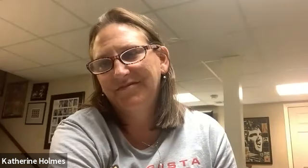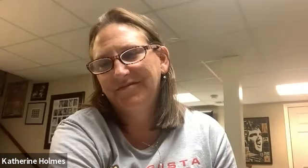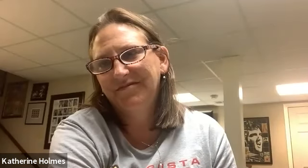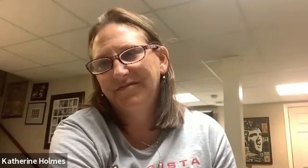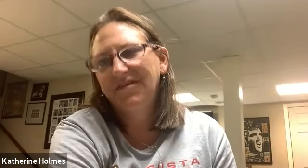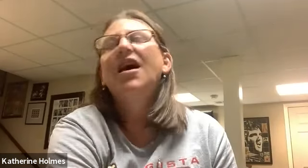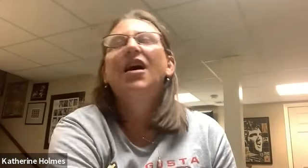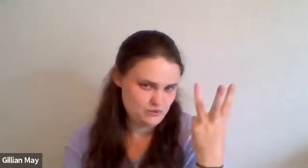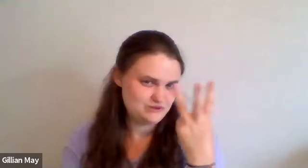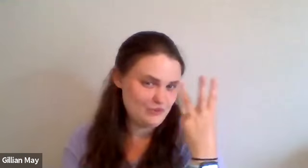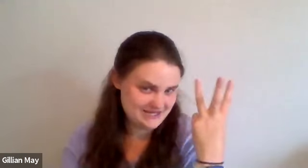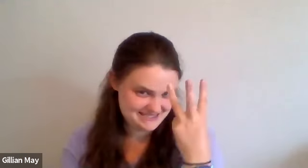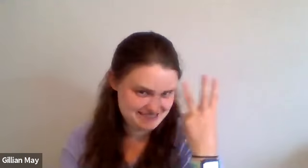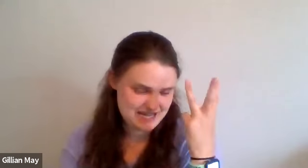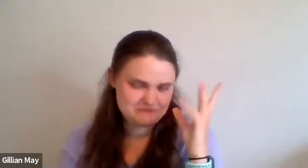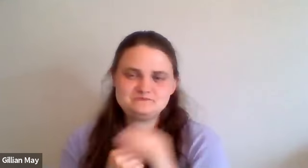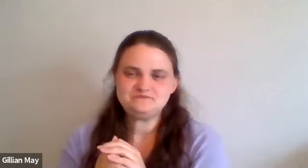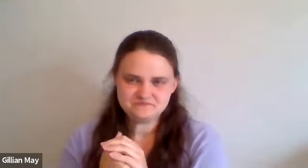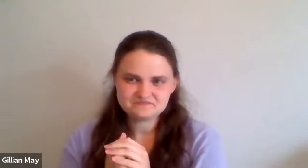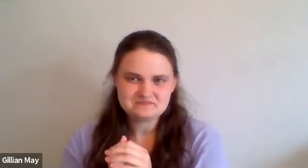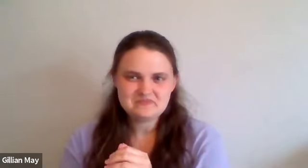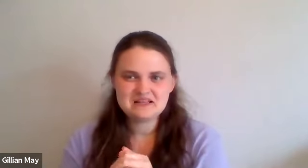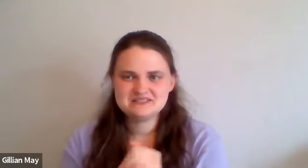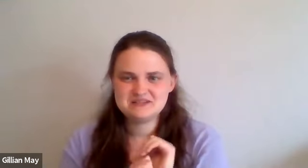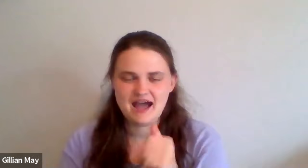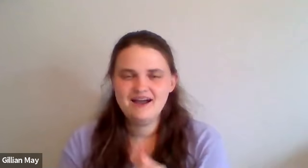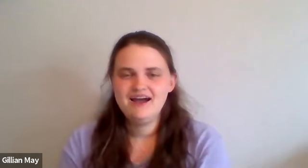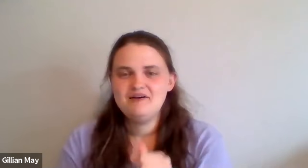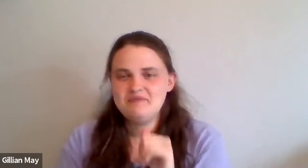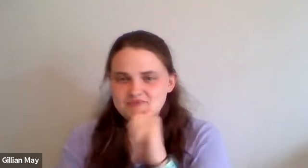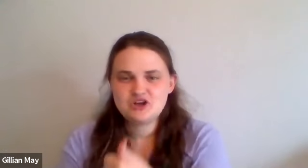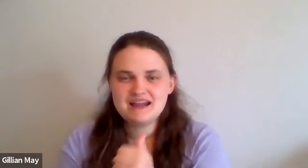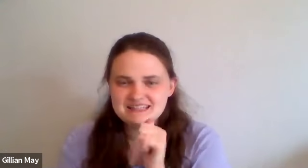and Teddy responded with Wednesday. So yeah, I'm